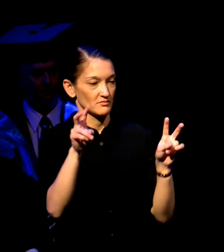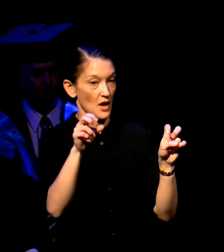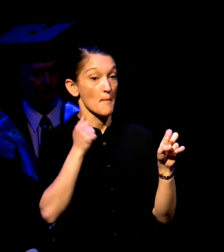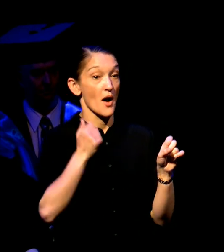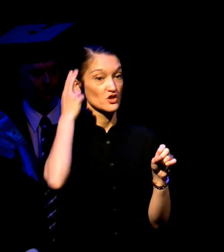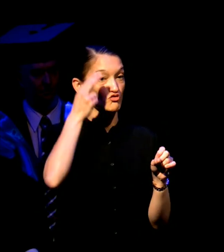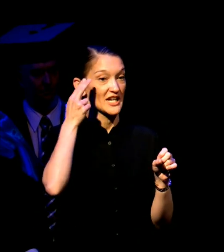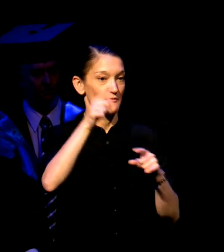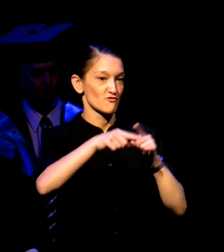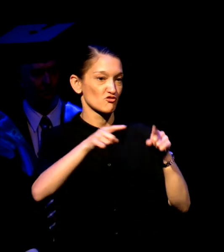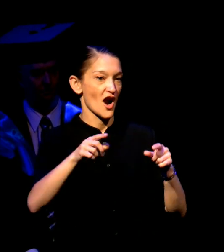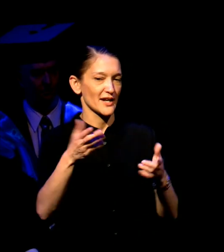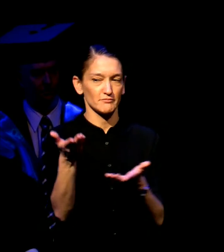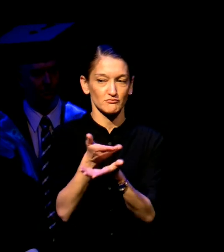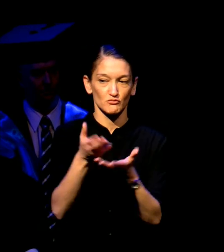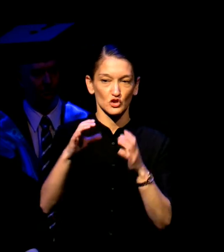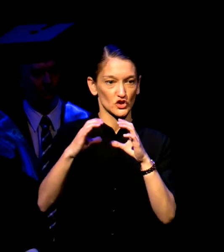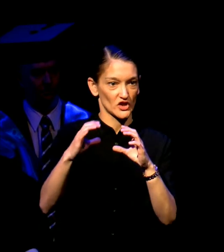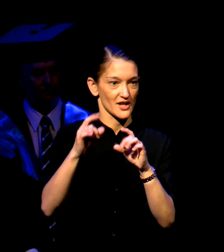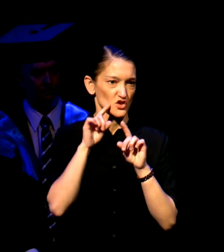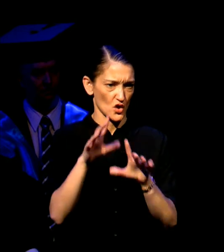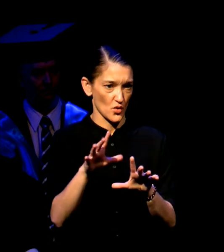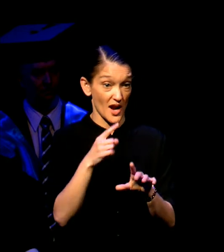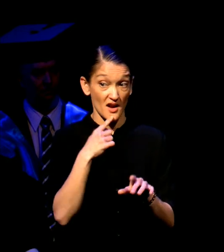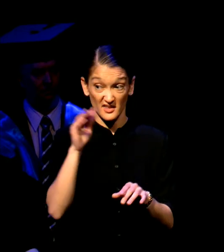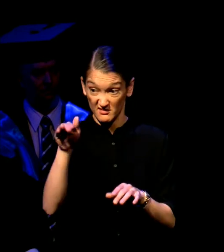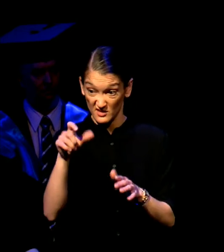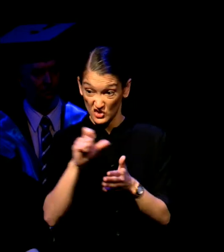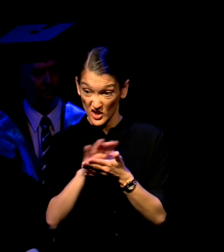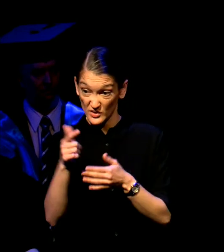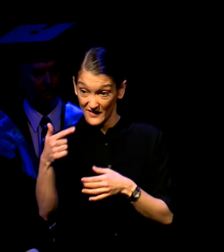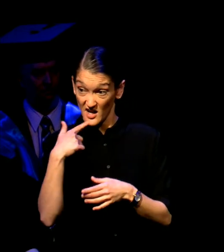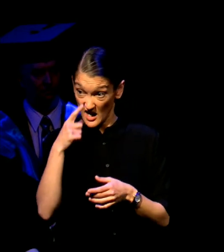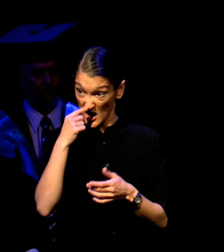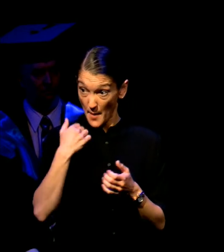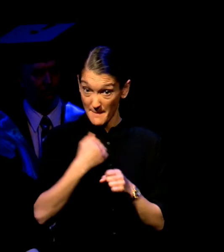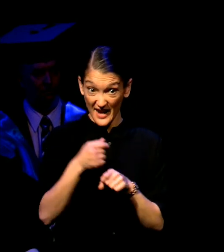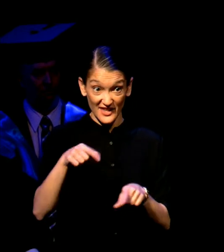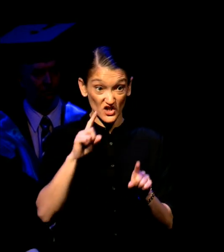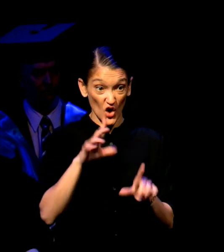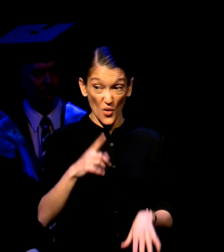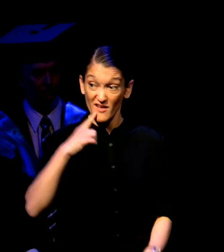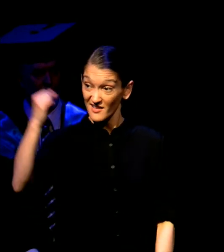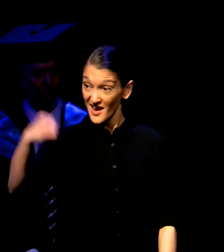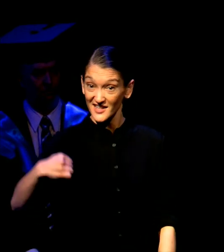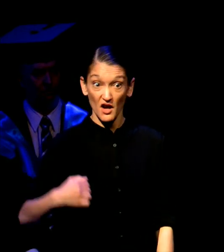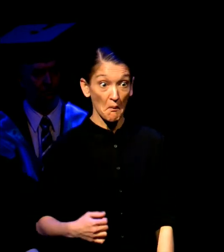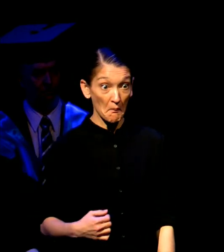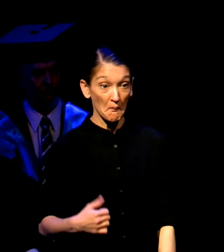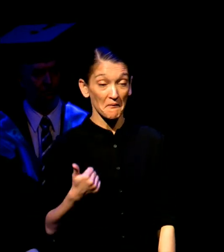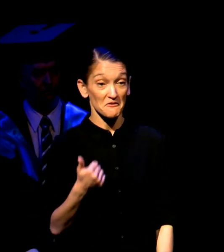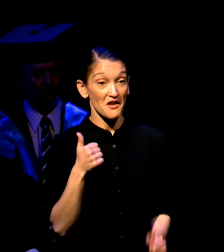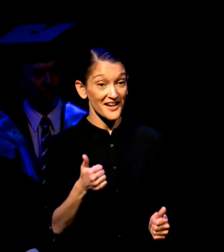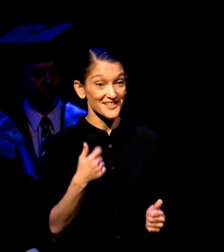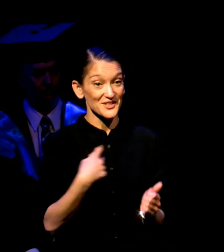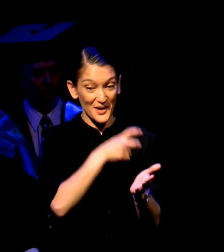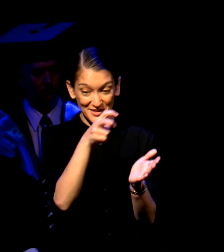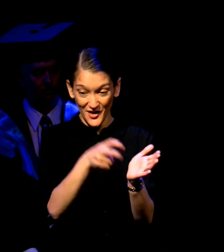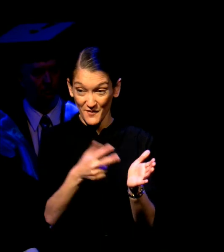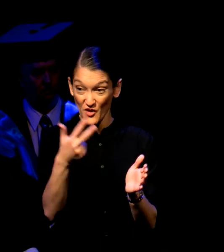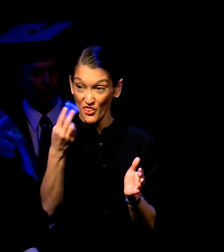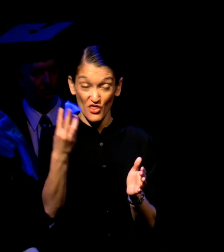I said to Channel 31, can I make this? Well, the answer from them was yes. Great! So I signed on for